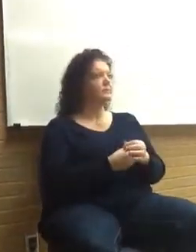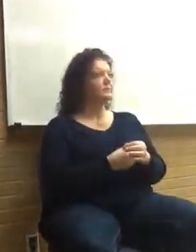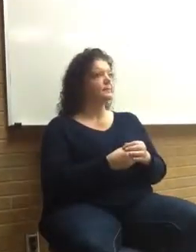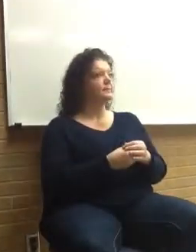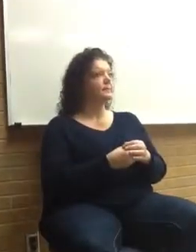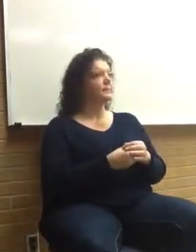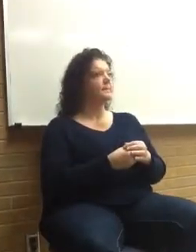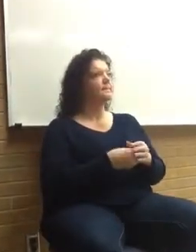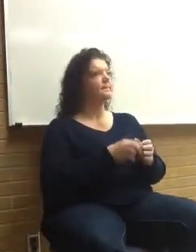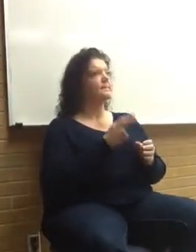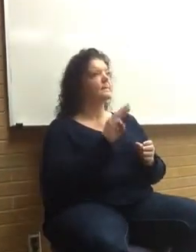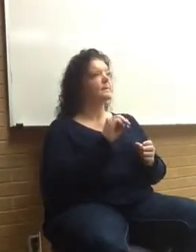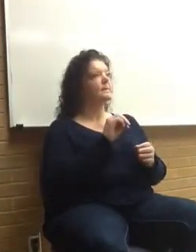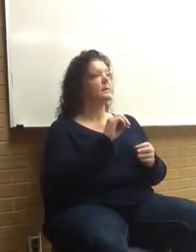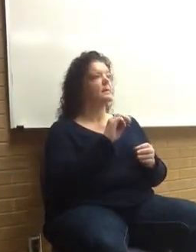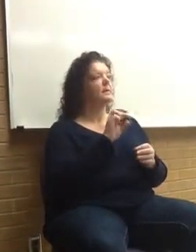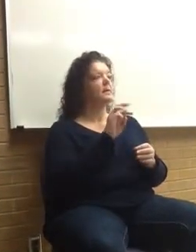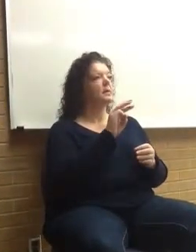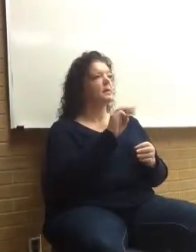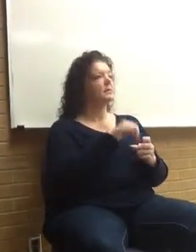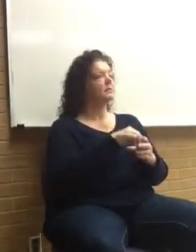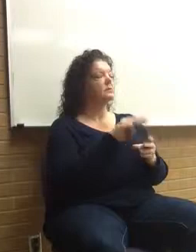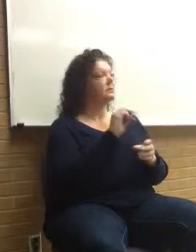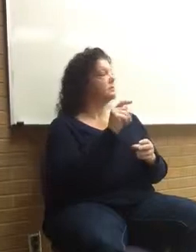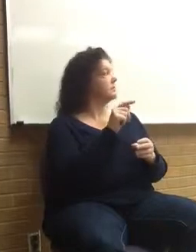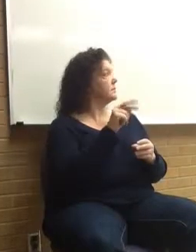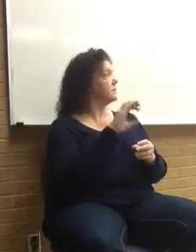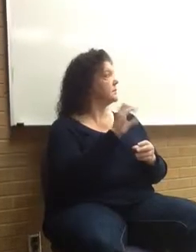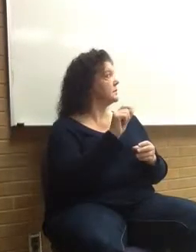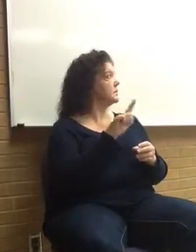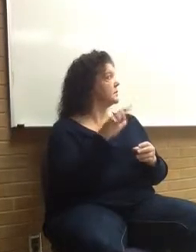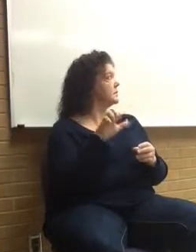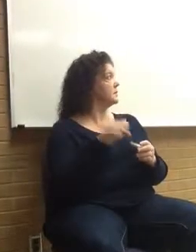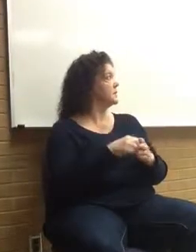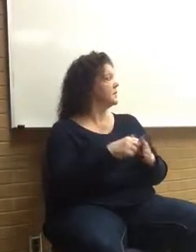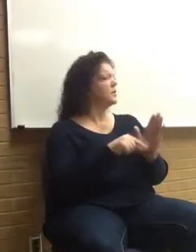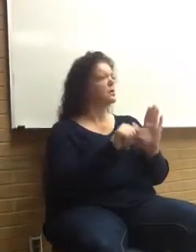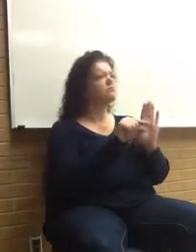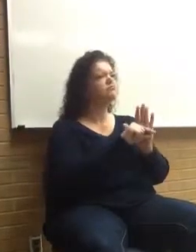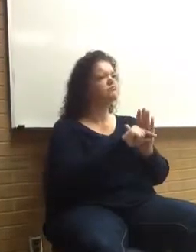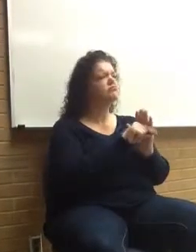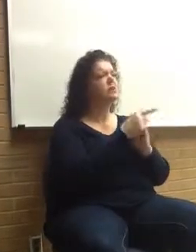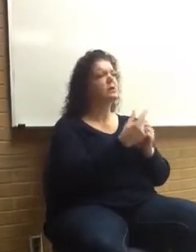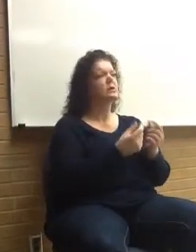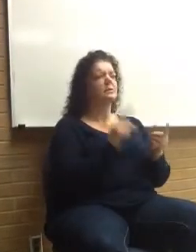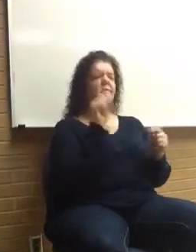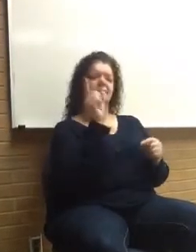Marcella, how old, not how old, but what grade were you in the first time the teacher discussed division?